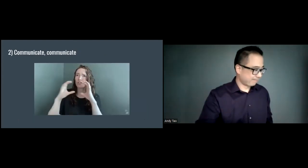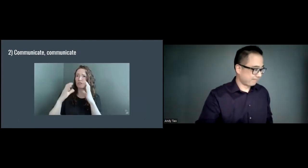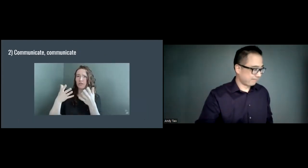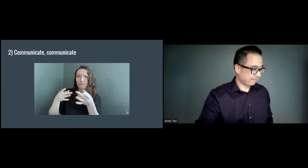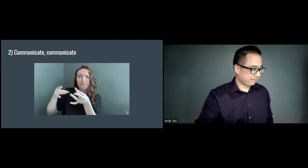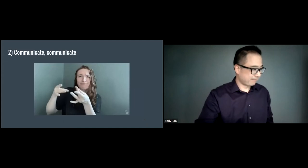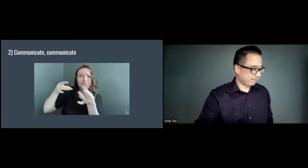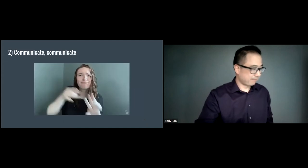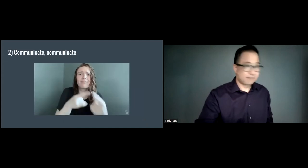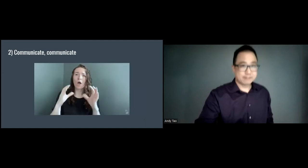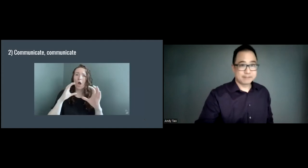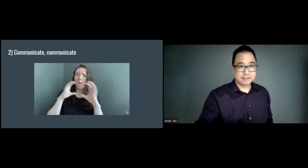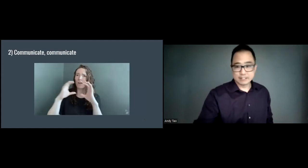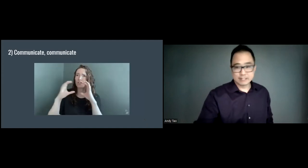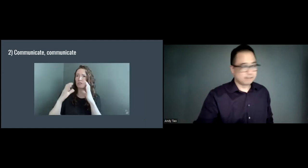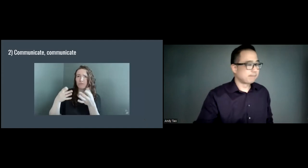Next up.